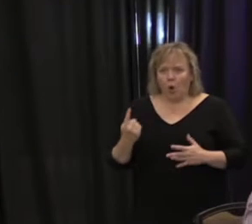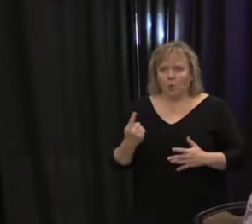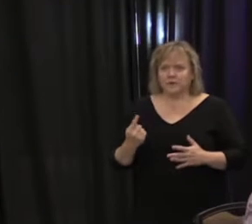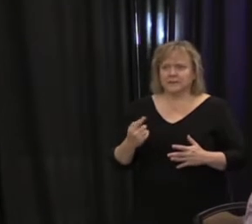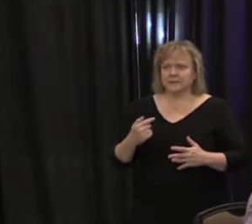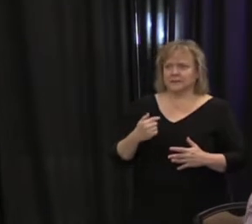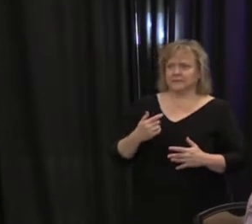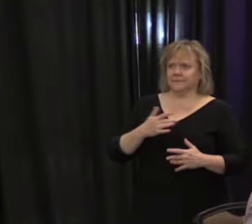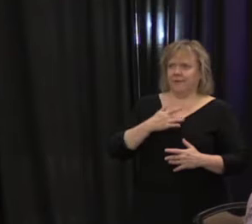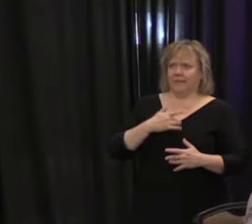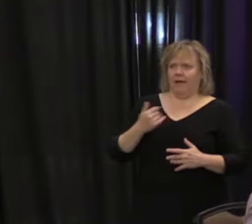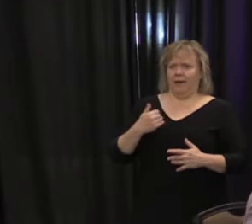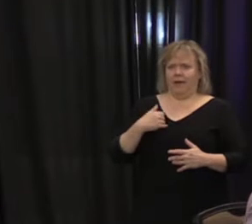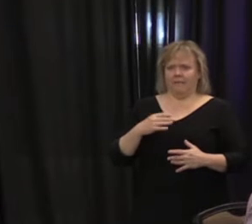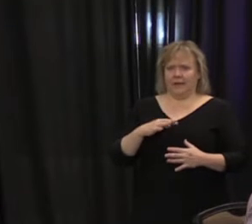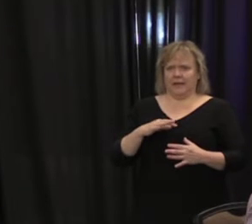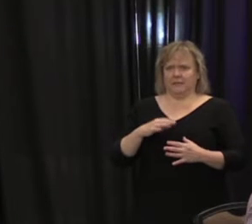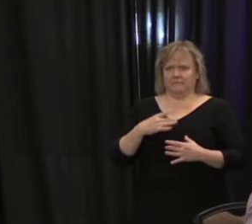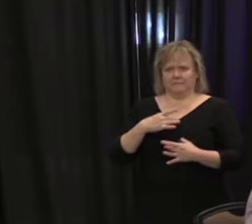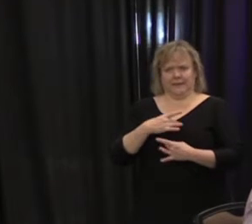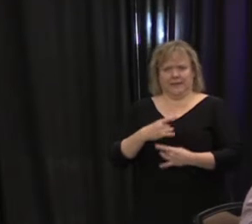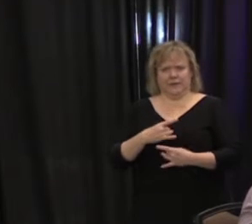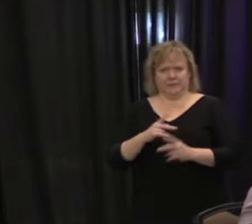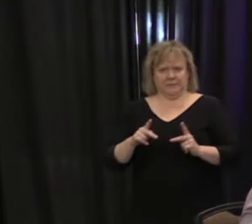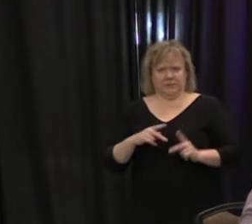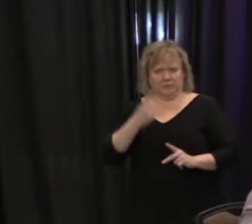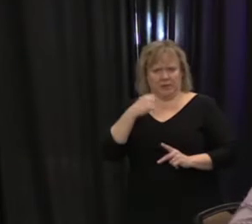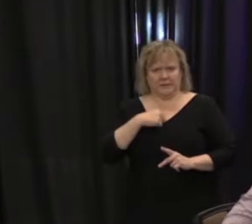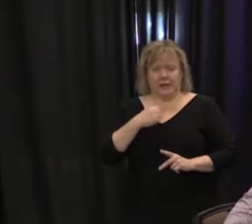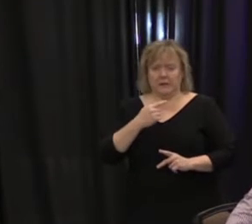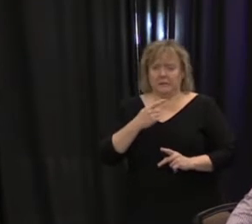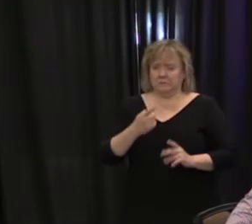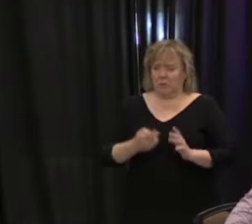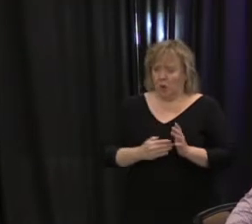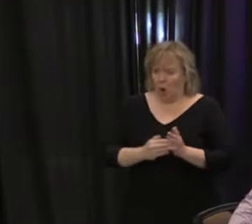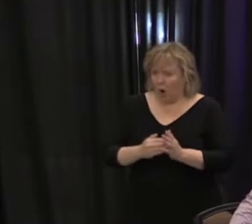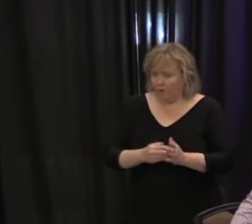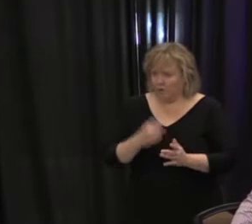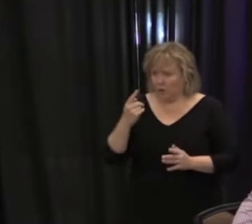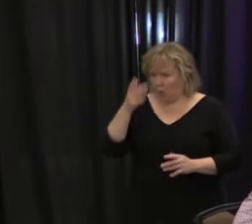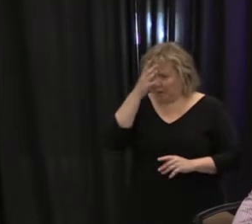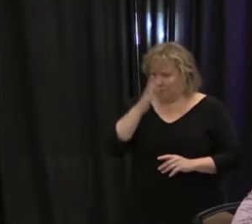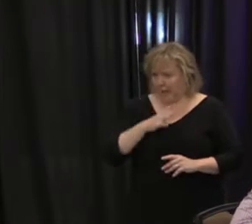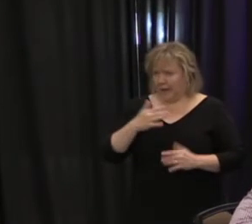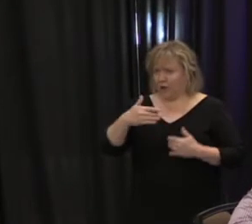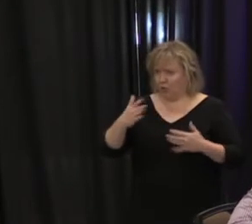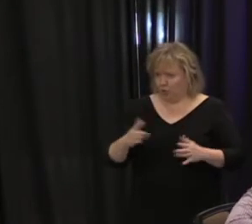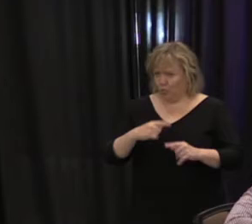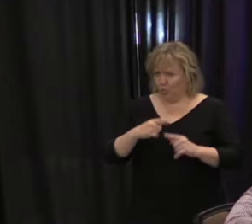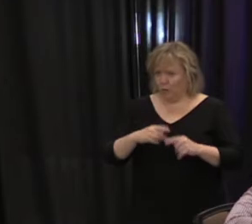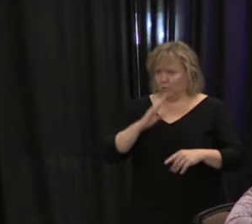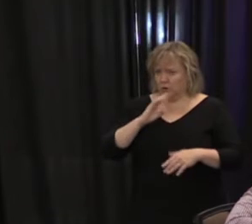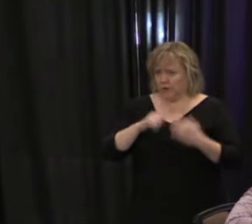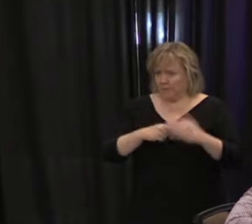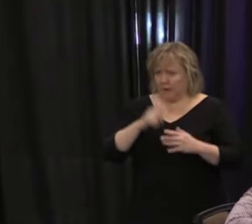these interesting positions and seats because I'm usually the only man in rooms when it comes to sexual and reproductive health and rights